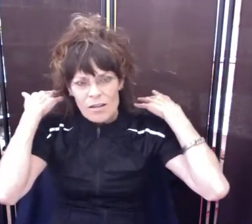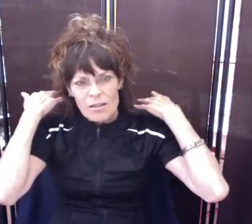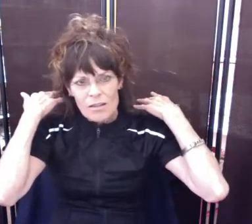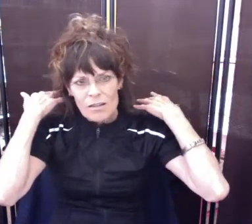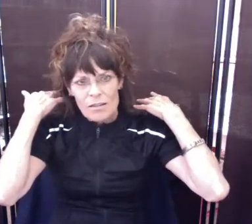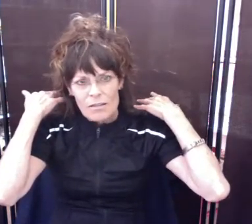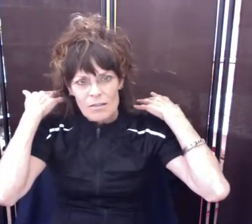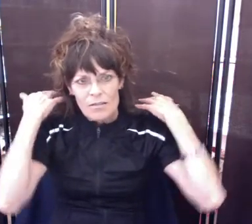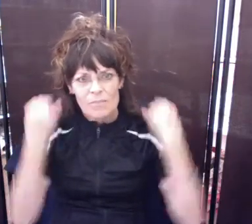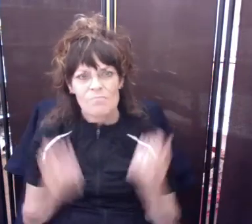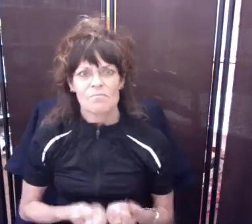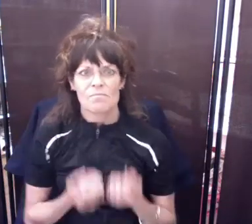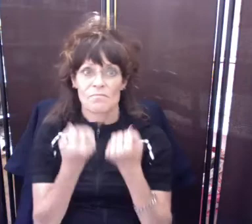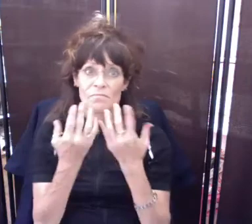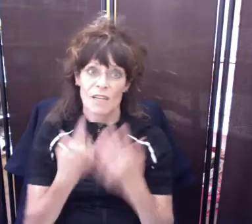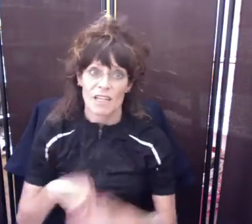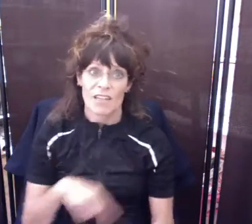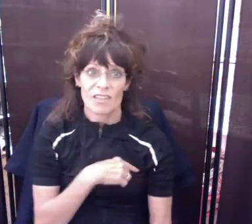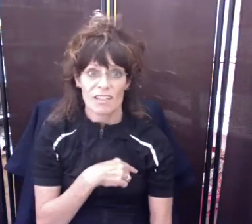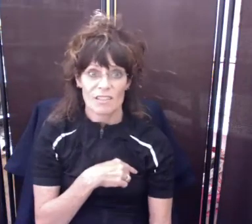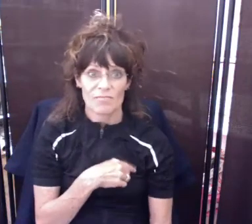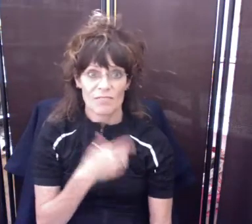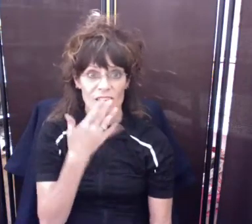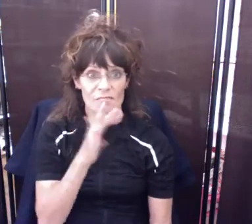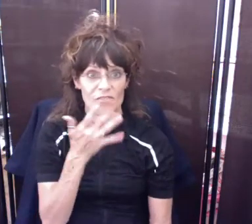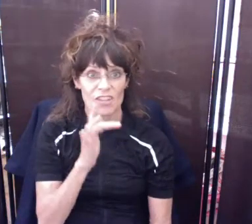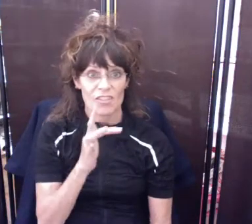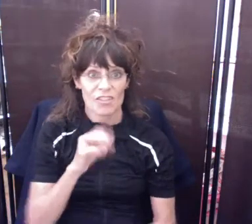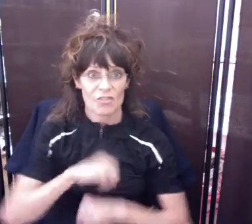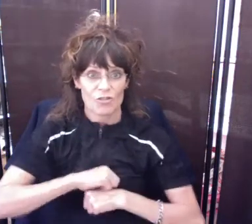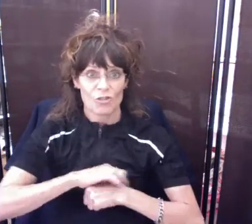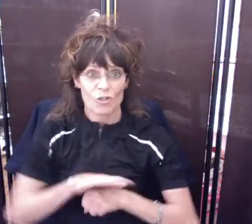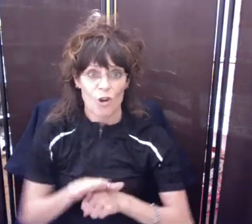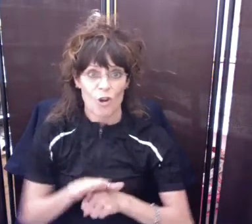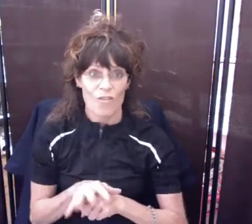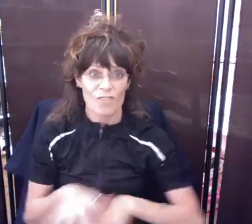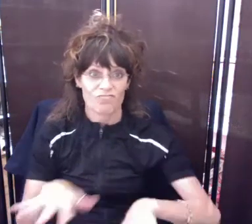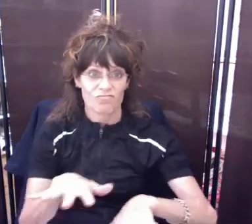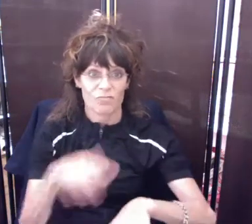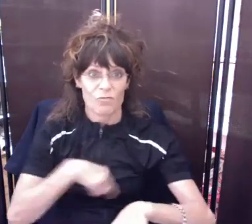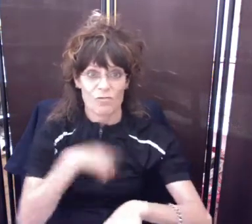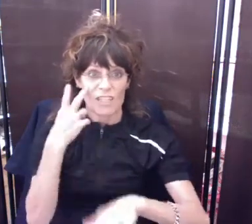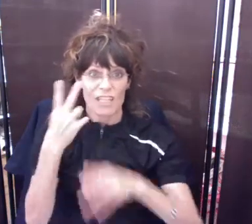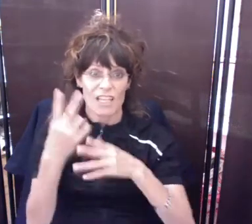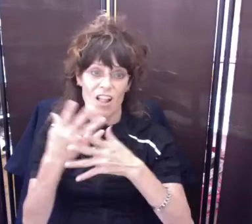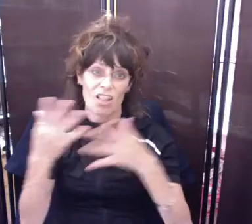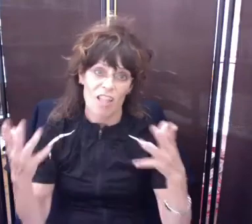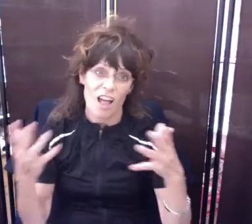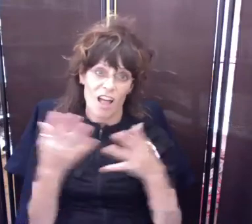many of us, and unfortunately during this COVID thing, we're seeing a lot of overdose deaths. We're seeing